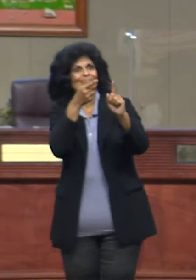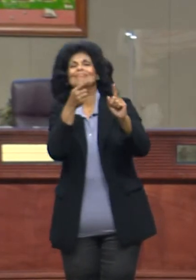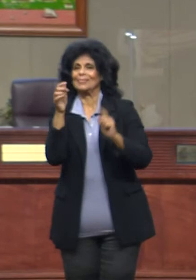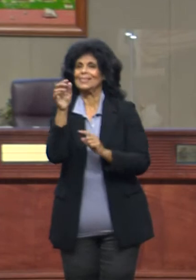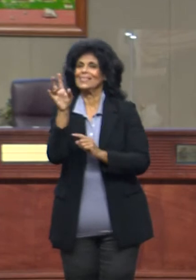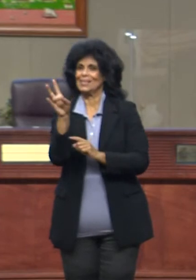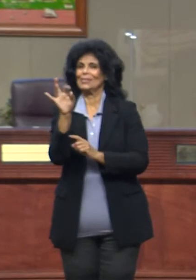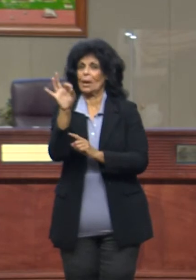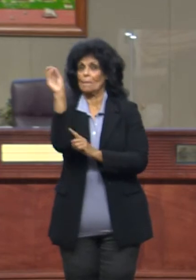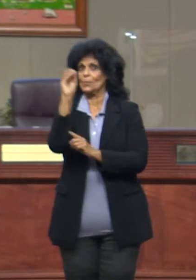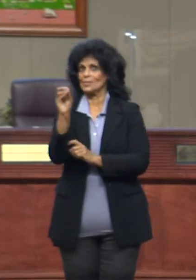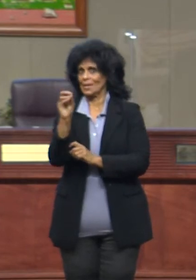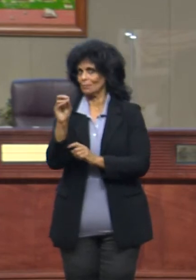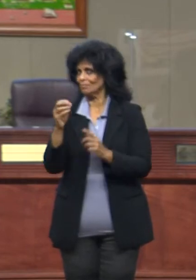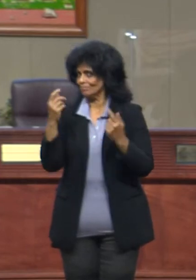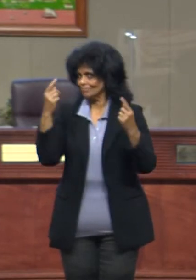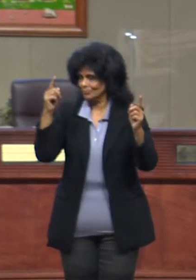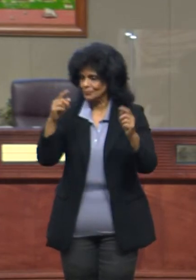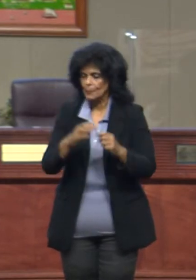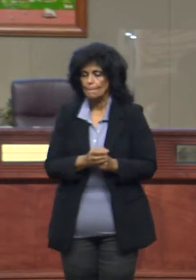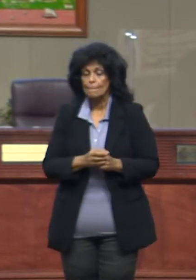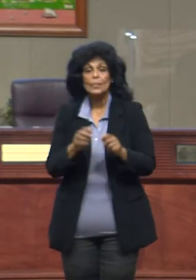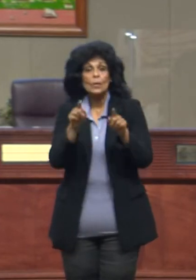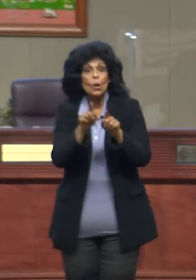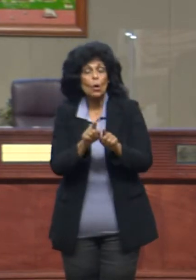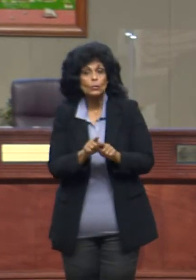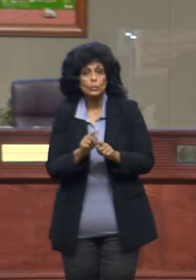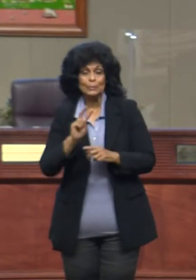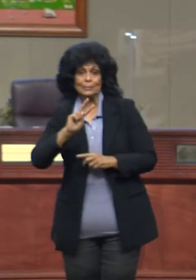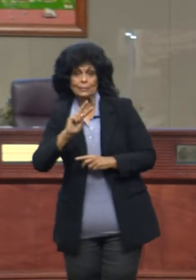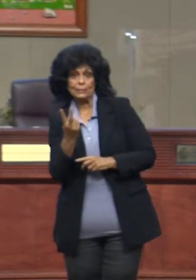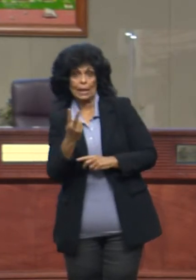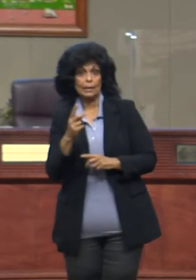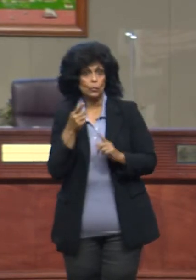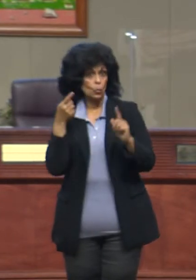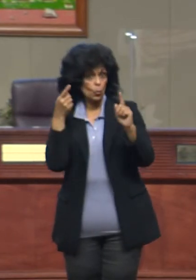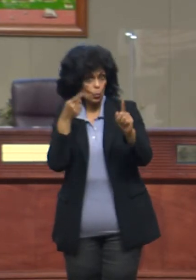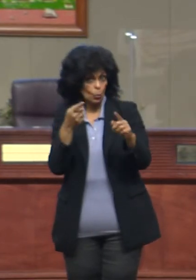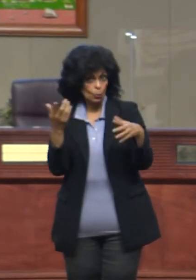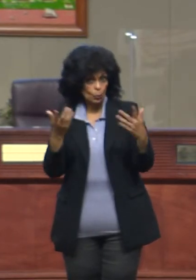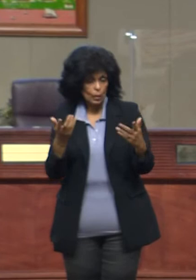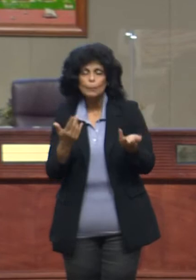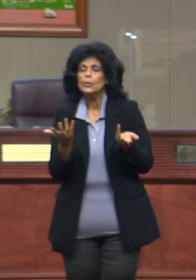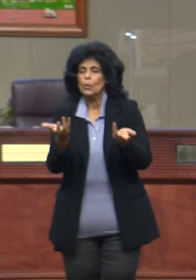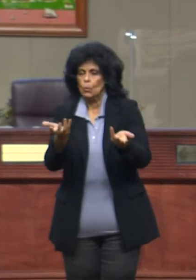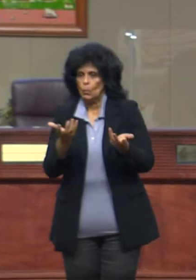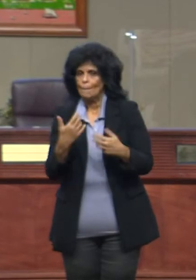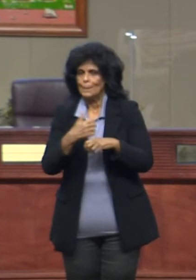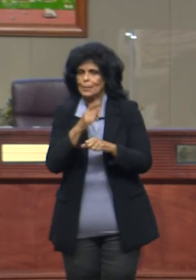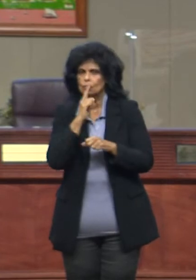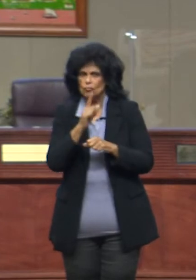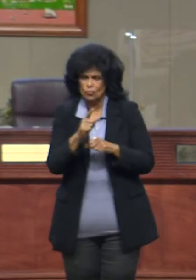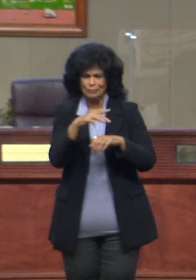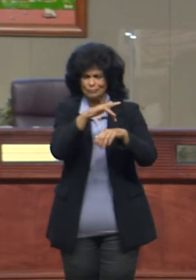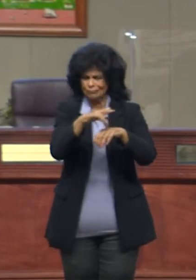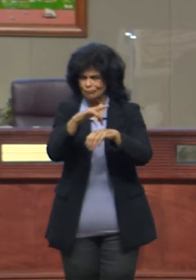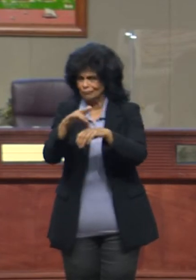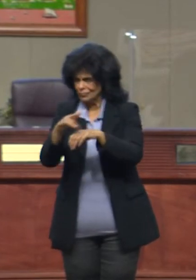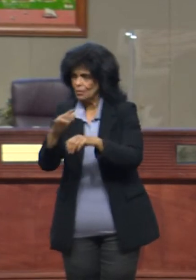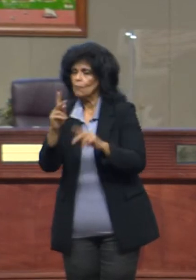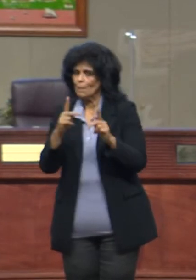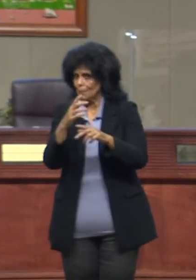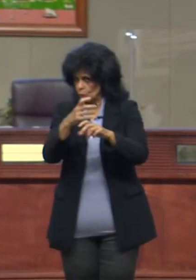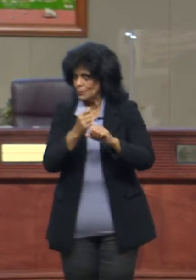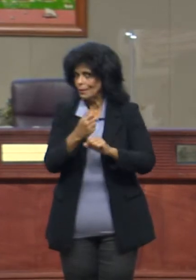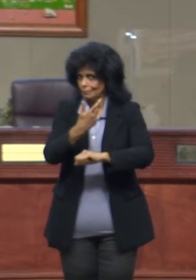free and convenient appointments at the convention center and through our mobile site, which is at the